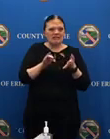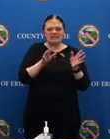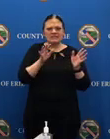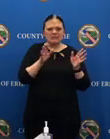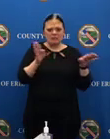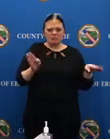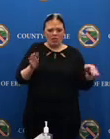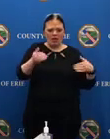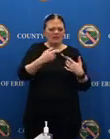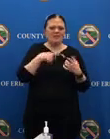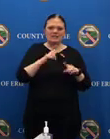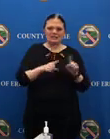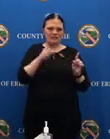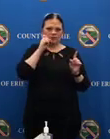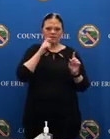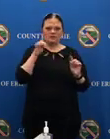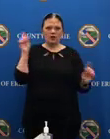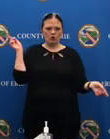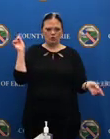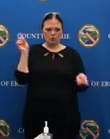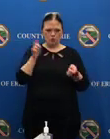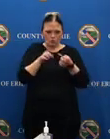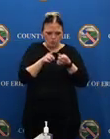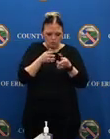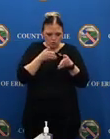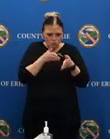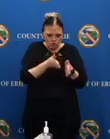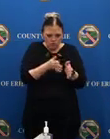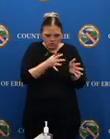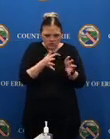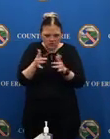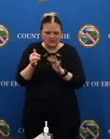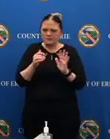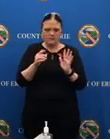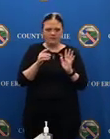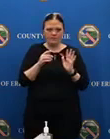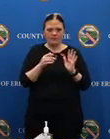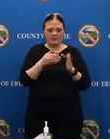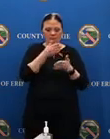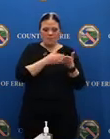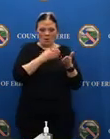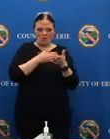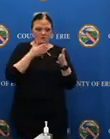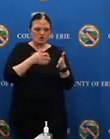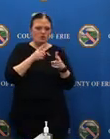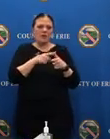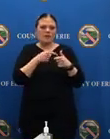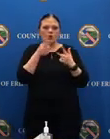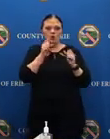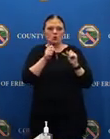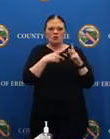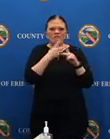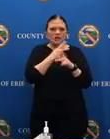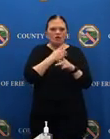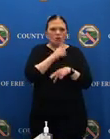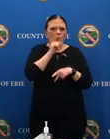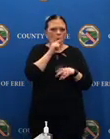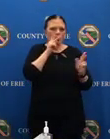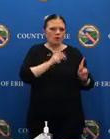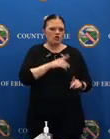different story because you're getting so small down to street level and just portions of streets that you potentially could identify